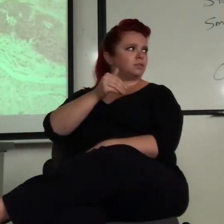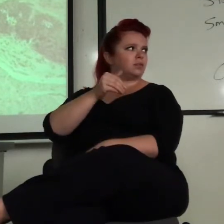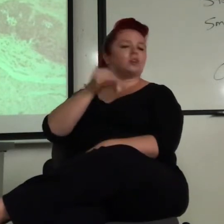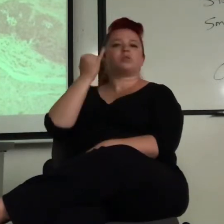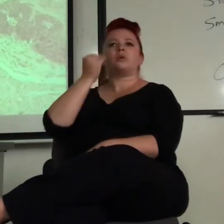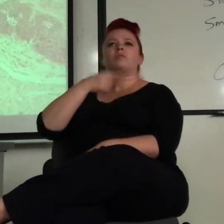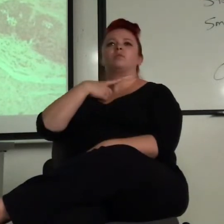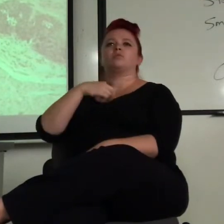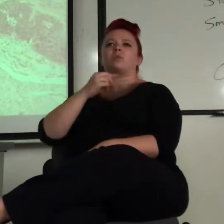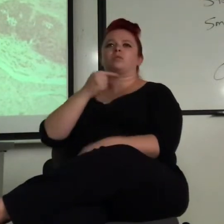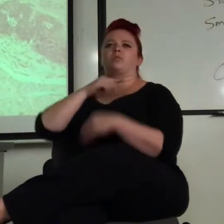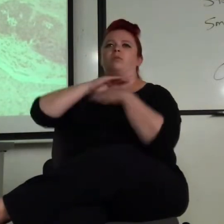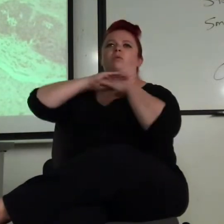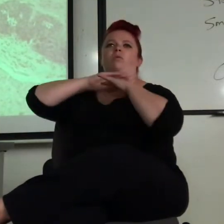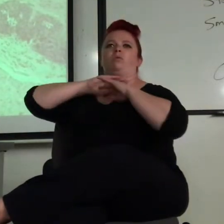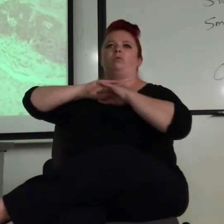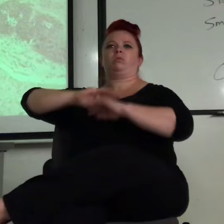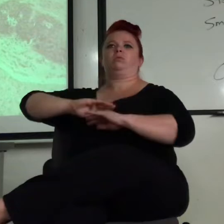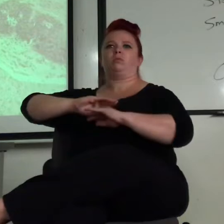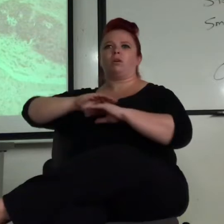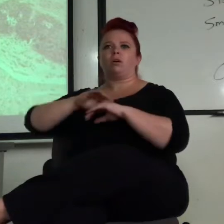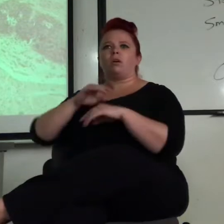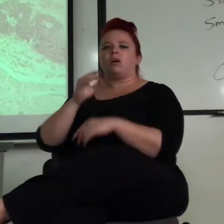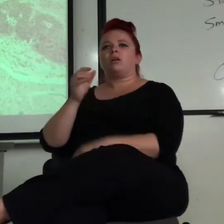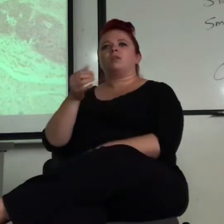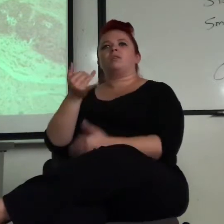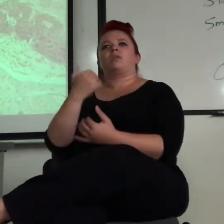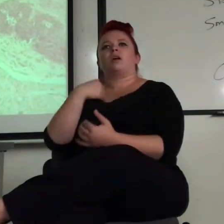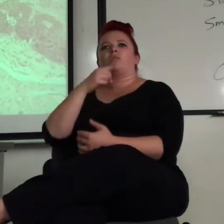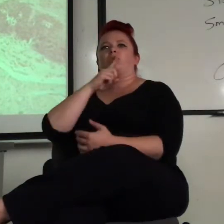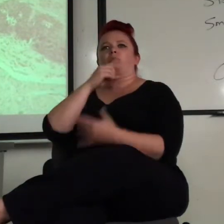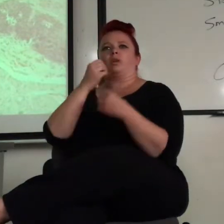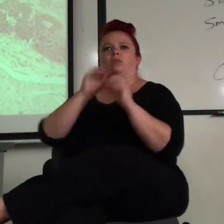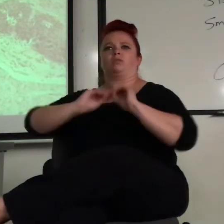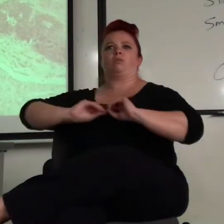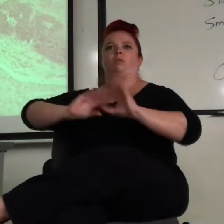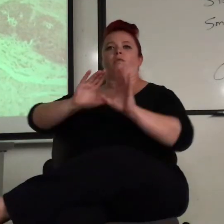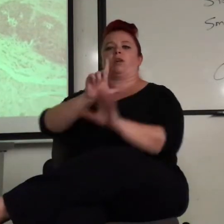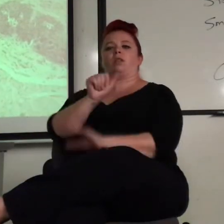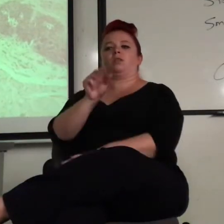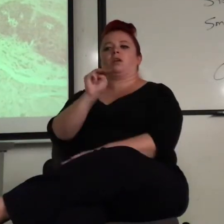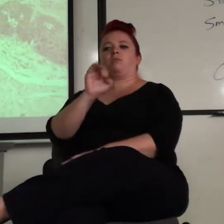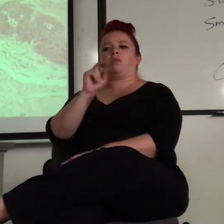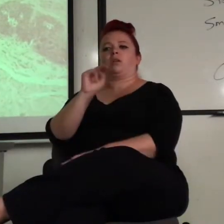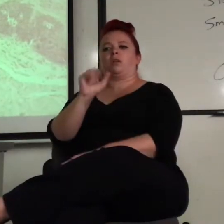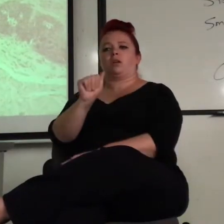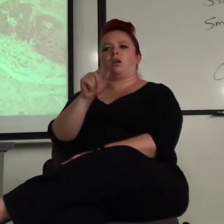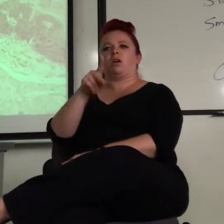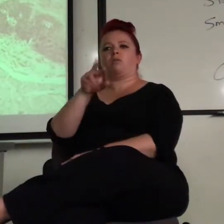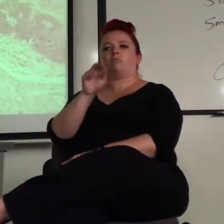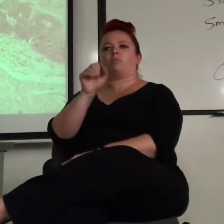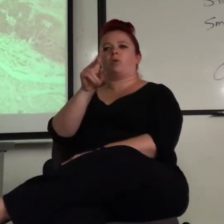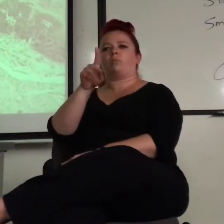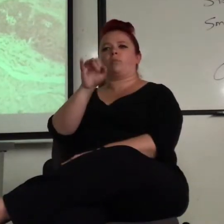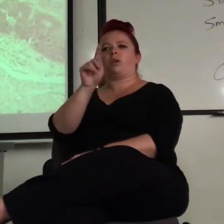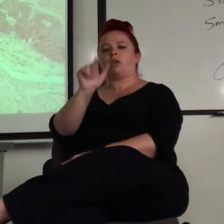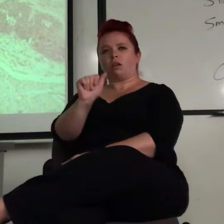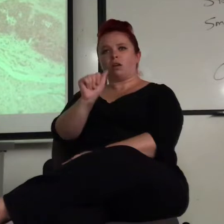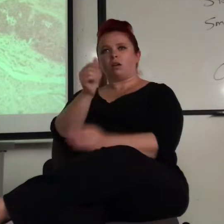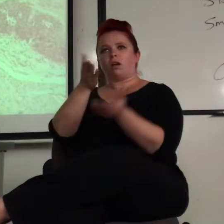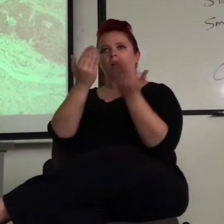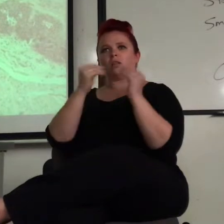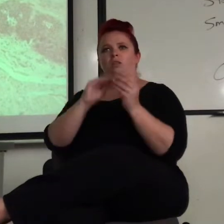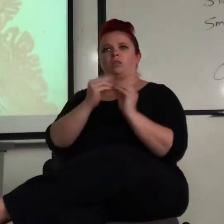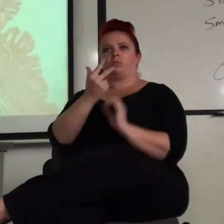2, you have a very well-defined lamina propria. Number 3, muscularis mucosa.